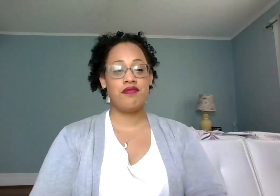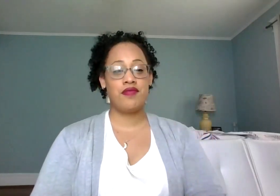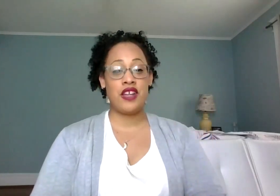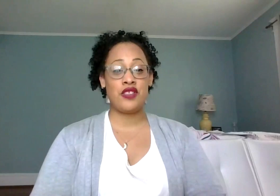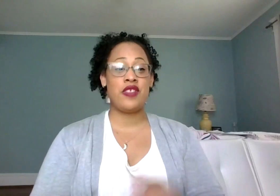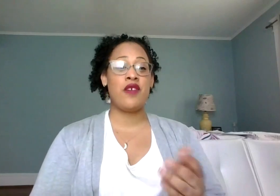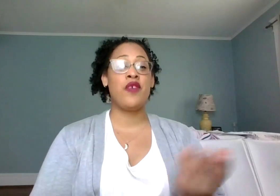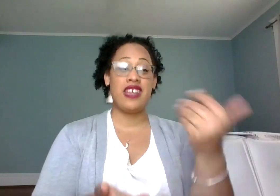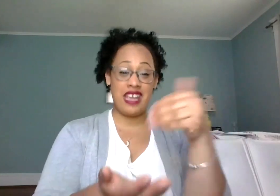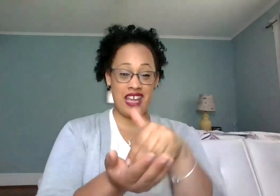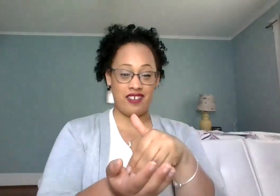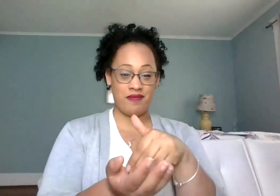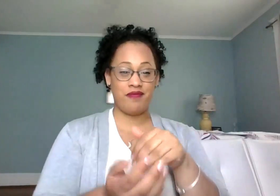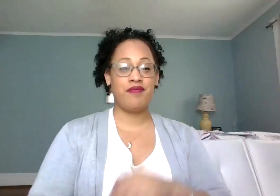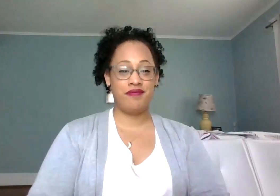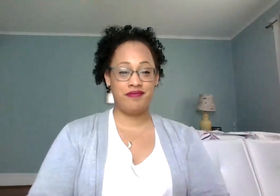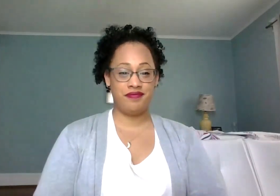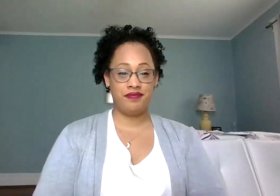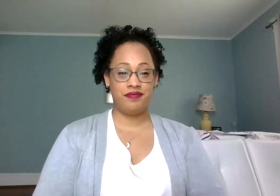I'll do that one again.